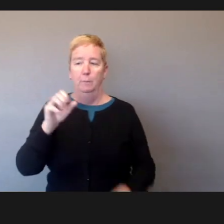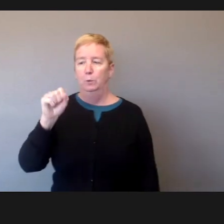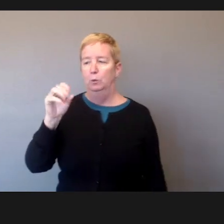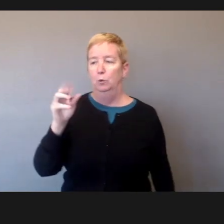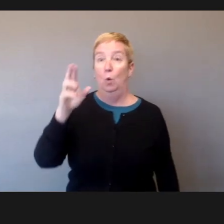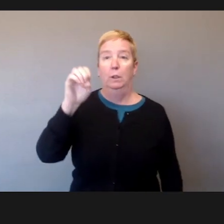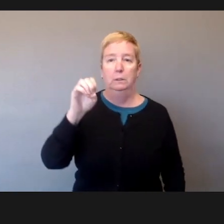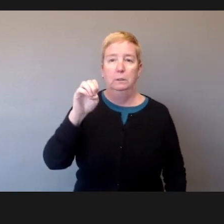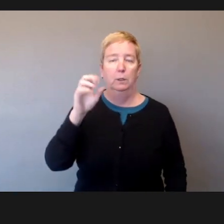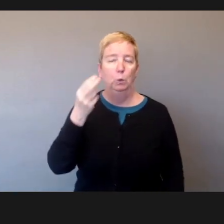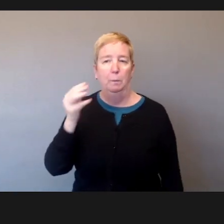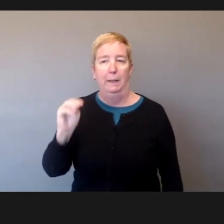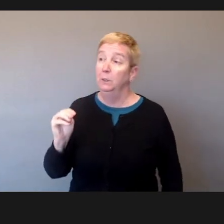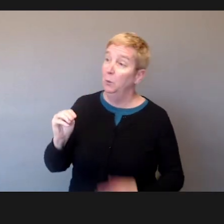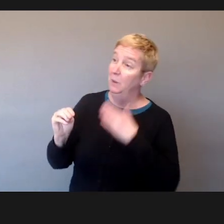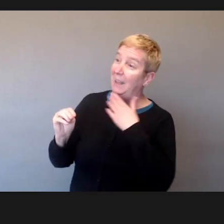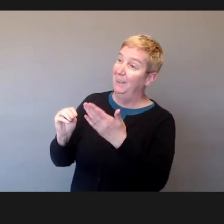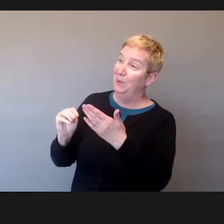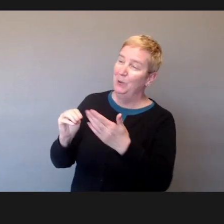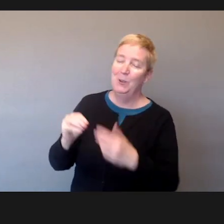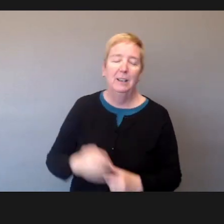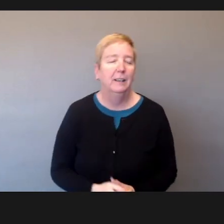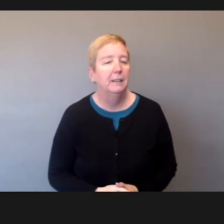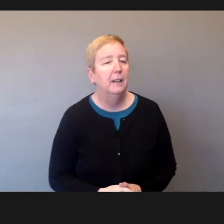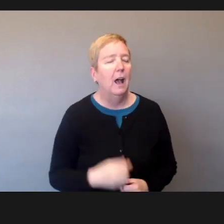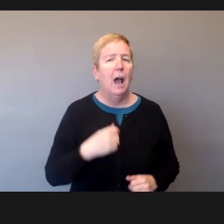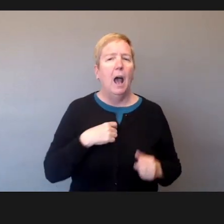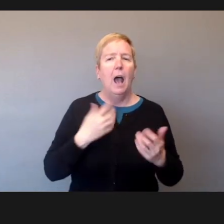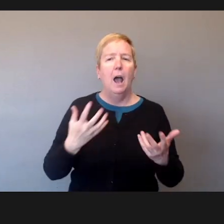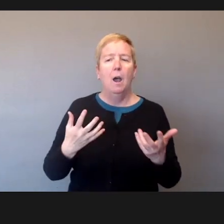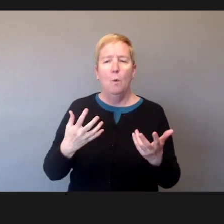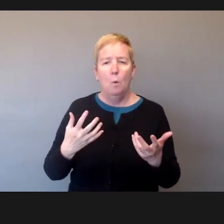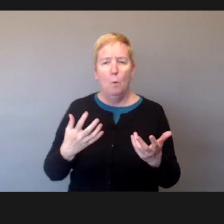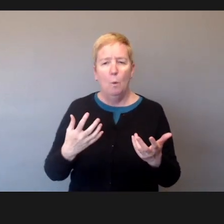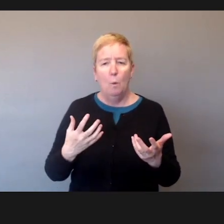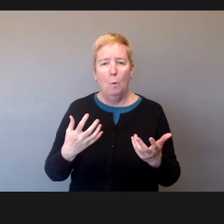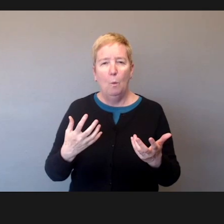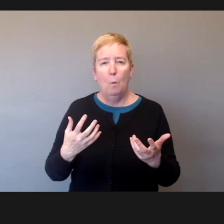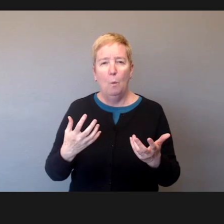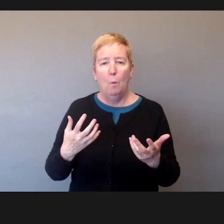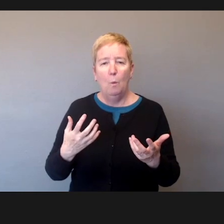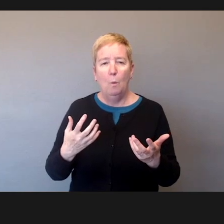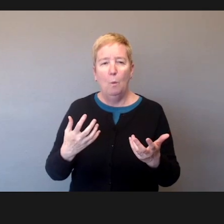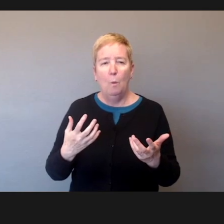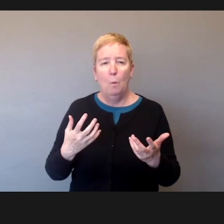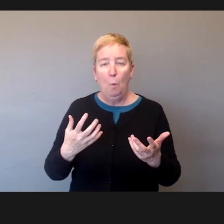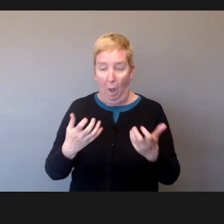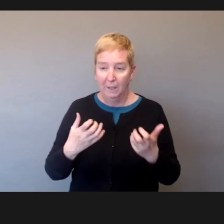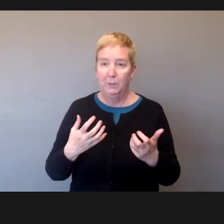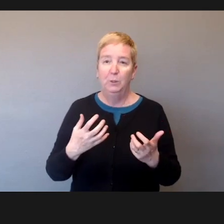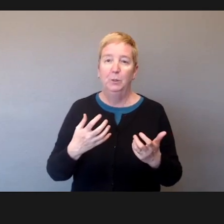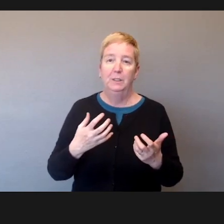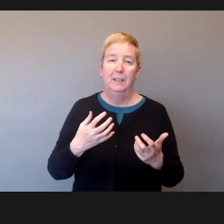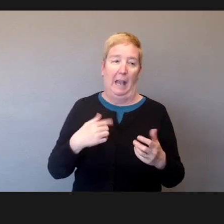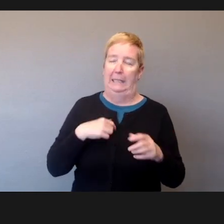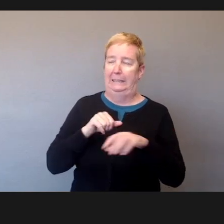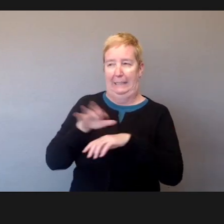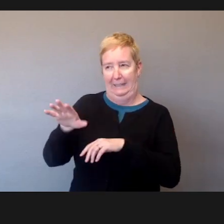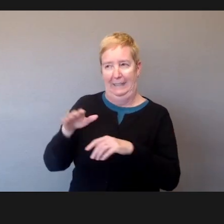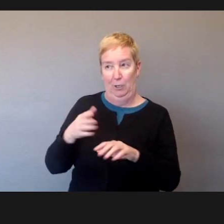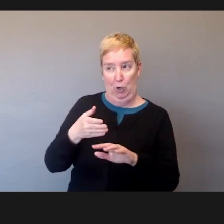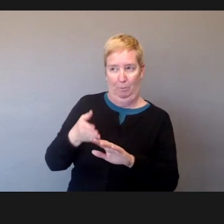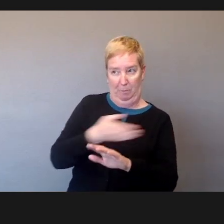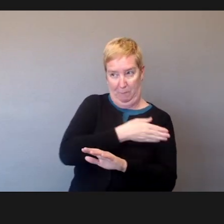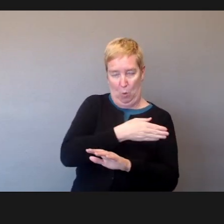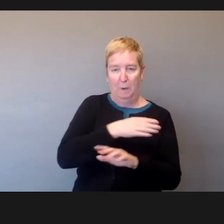Grace. I wanted to actually follow up on Julia's question from February 9th. I sent this ahead of time.